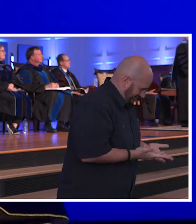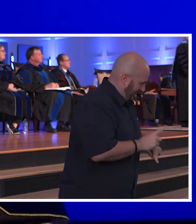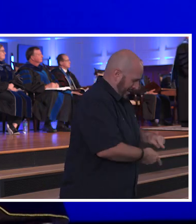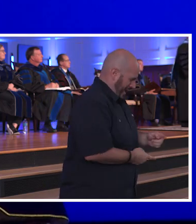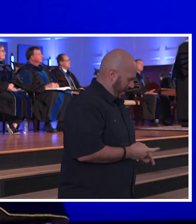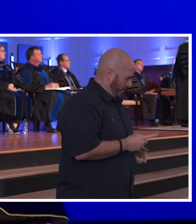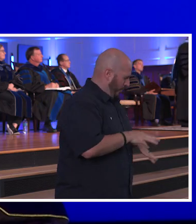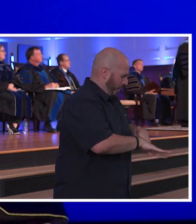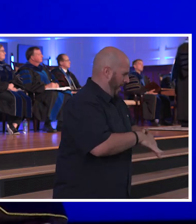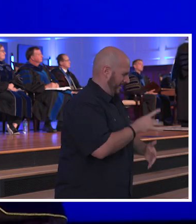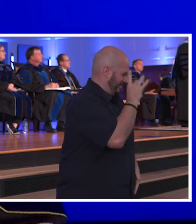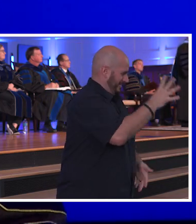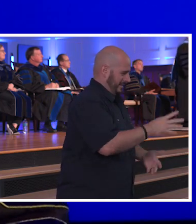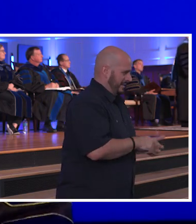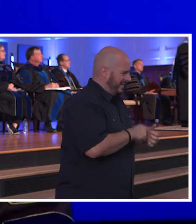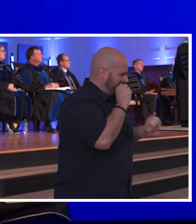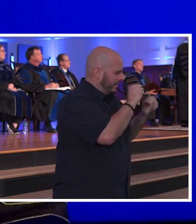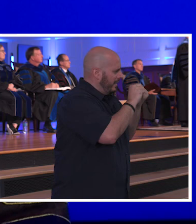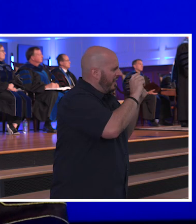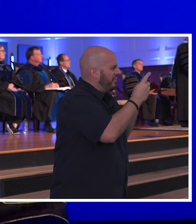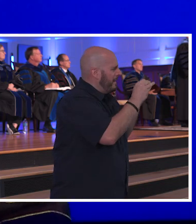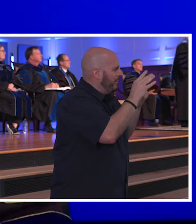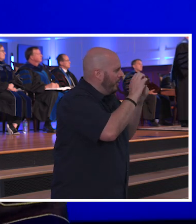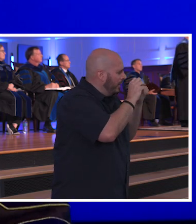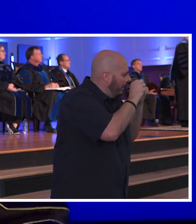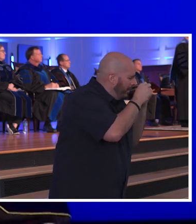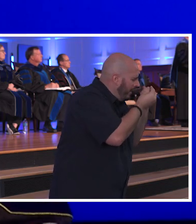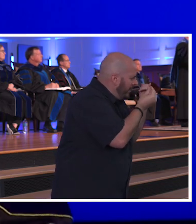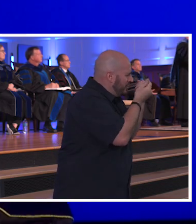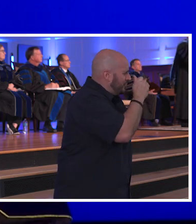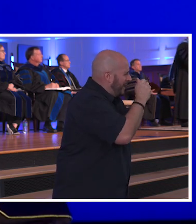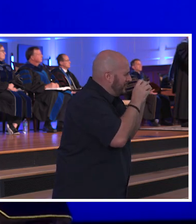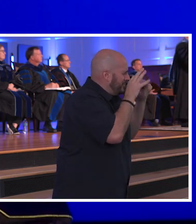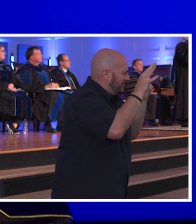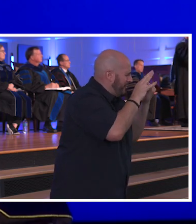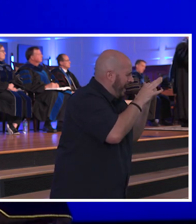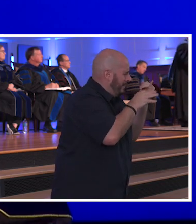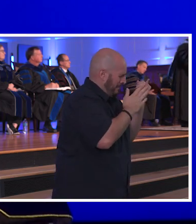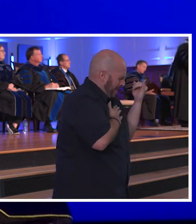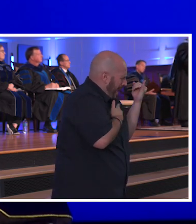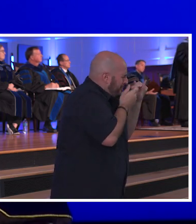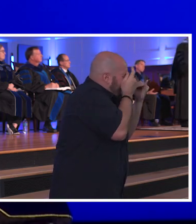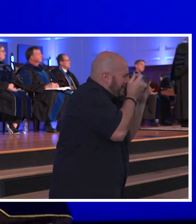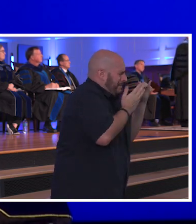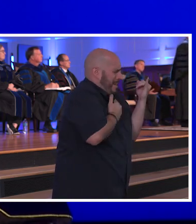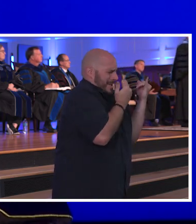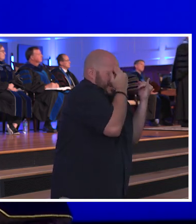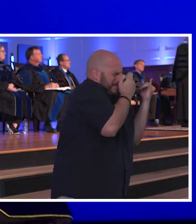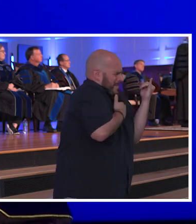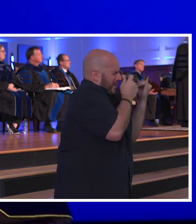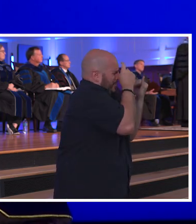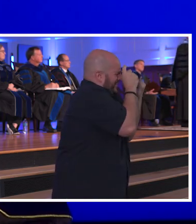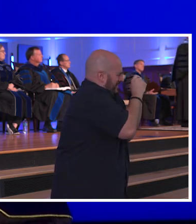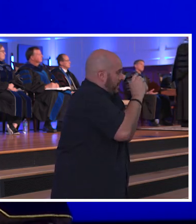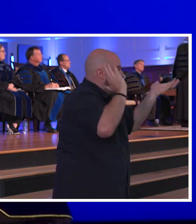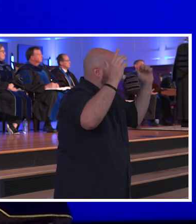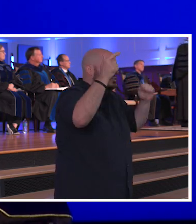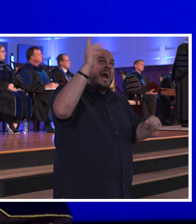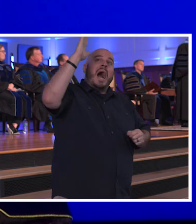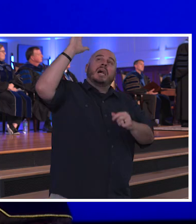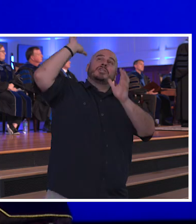is accurate to describe the contrast between the wisdom and the knowledge of our great God and our